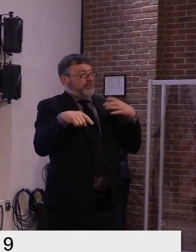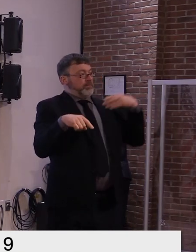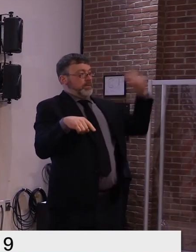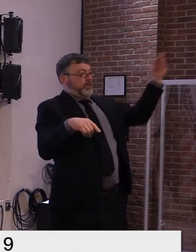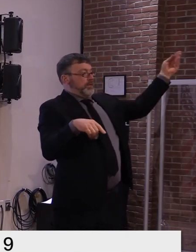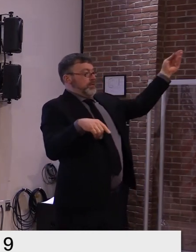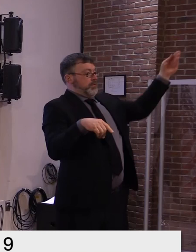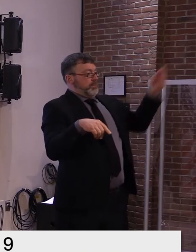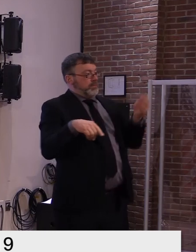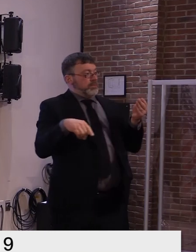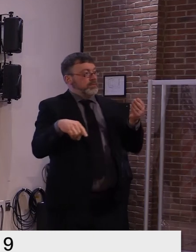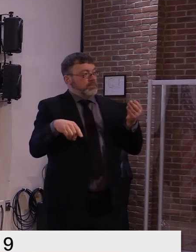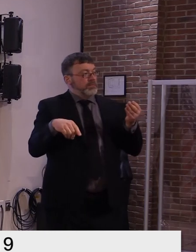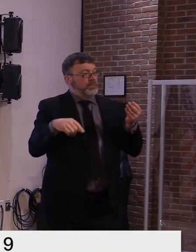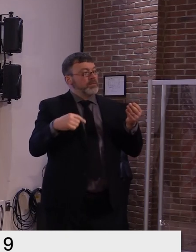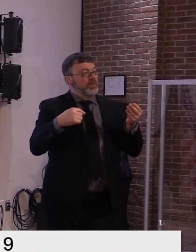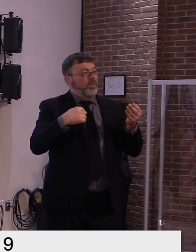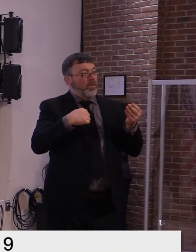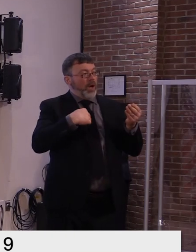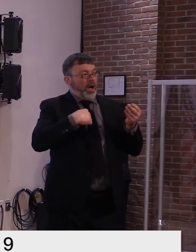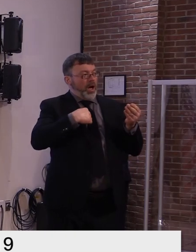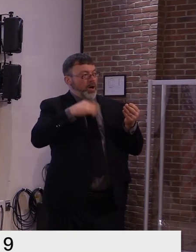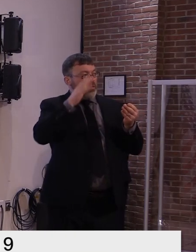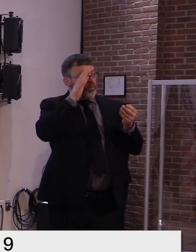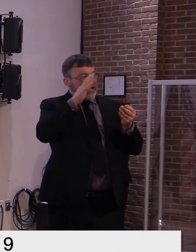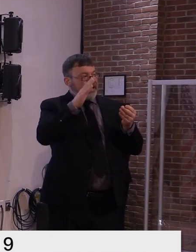mention those again and a few others.